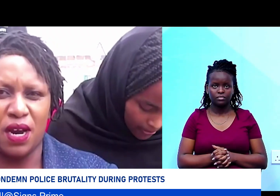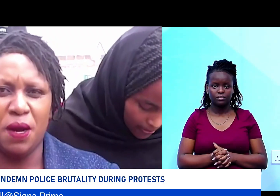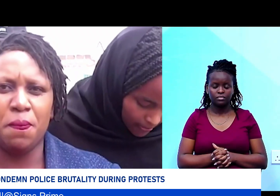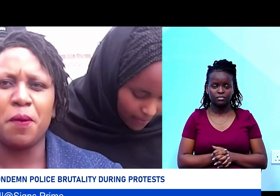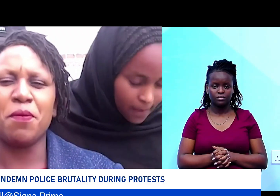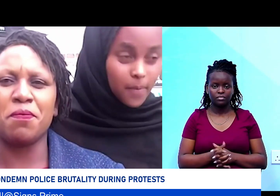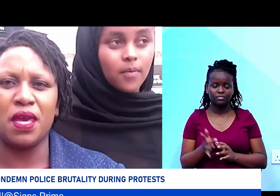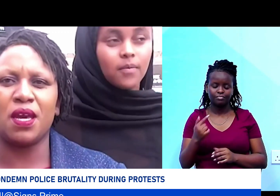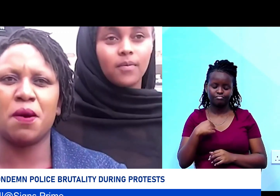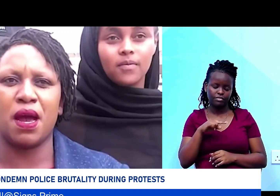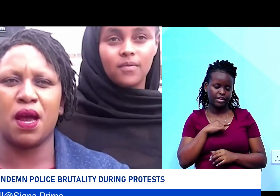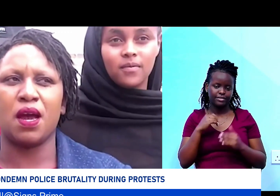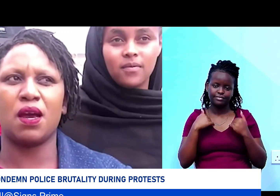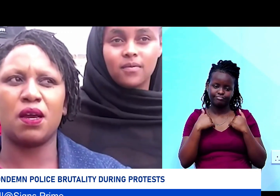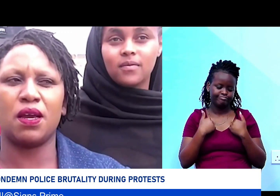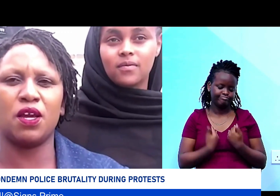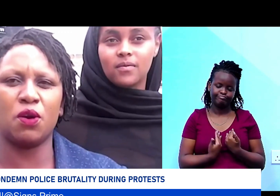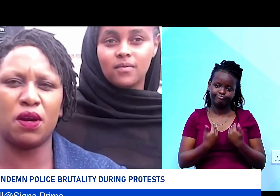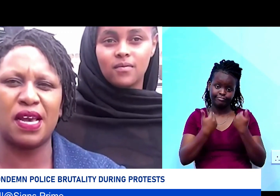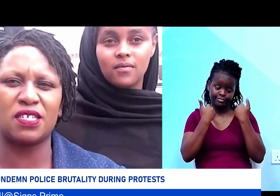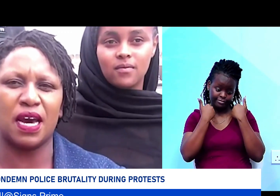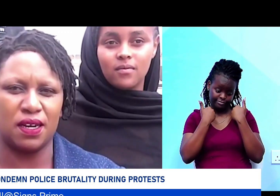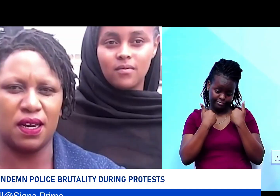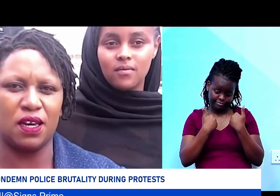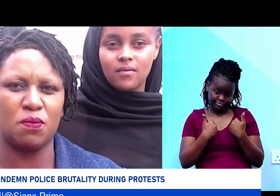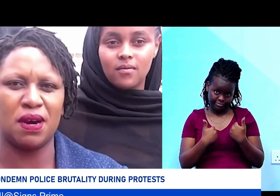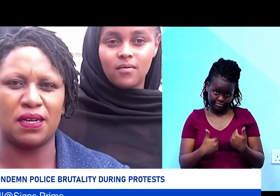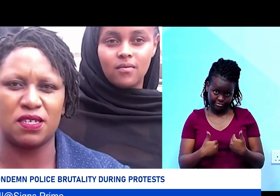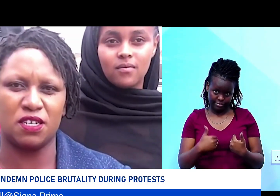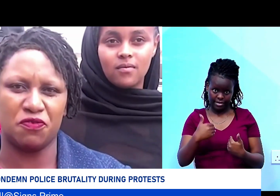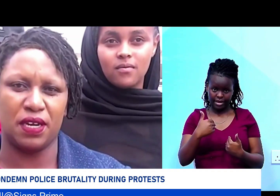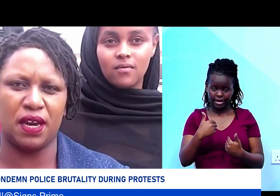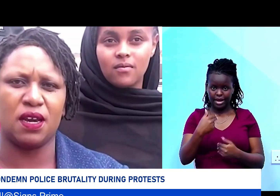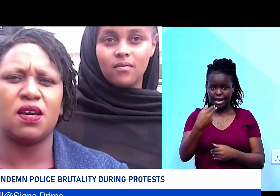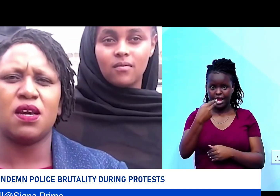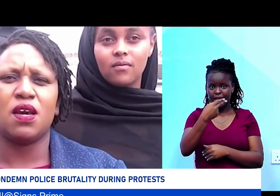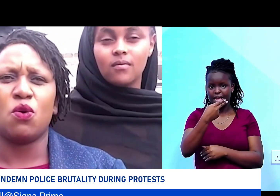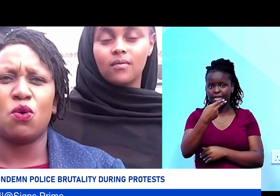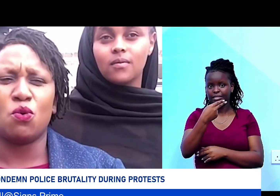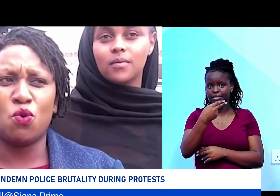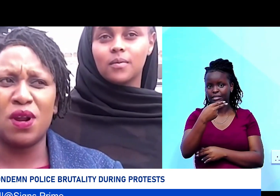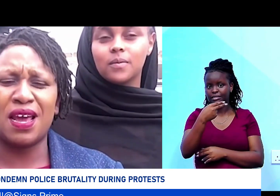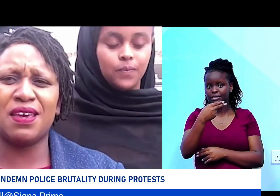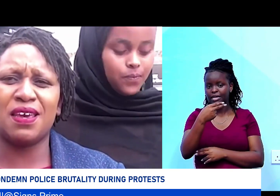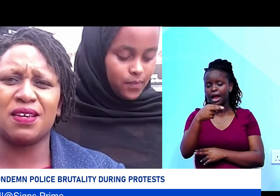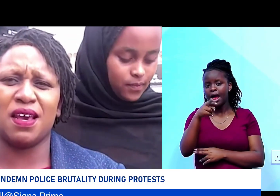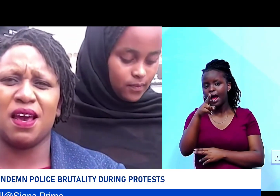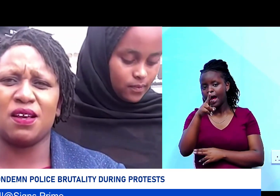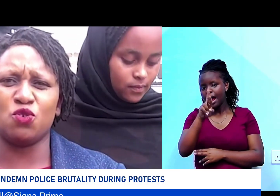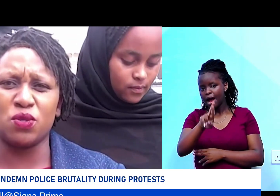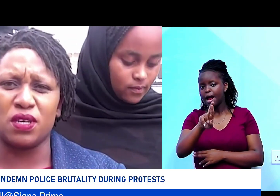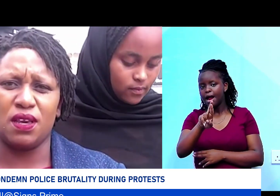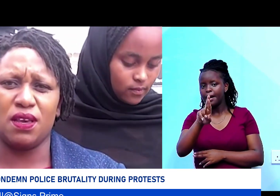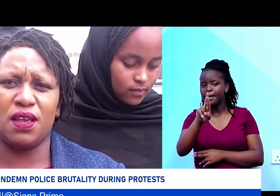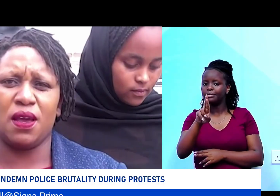Tumechoka. Mimi kama HRD, Human Rights Defender, kuna hii kesi ya juzi